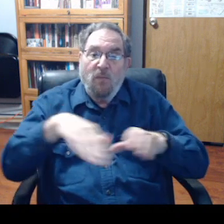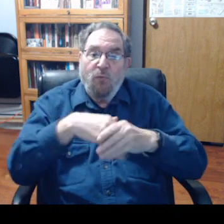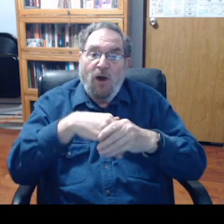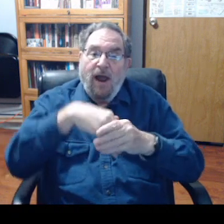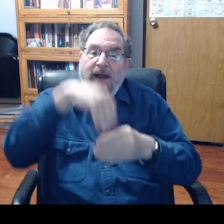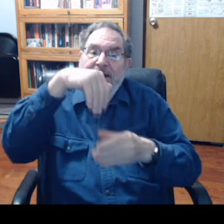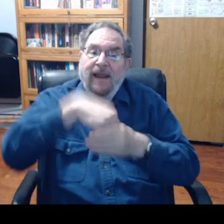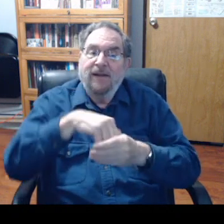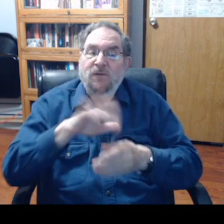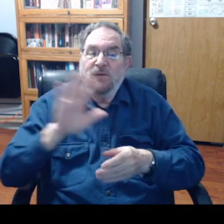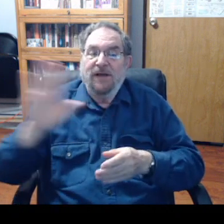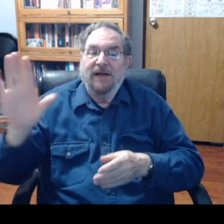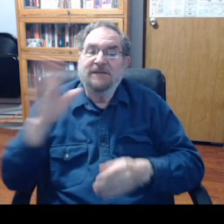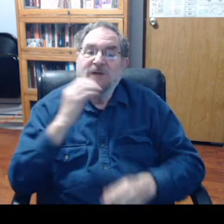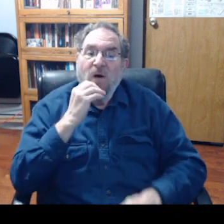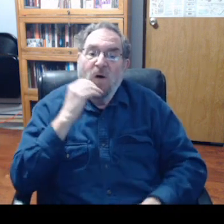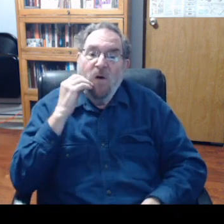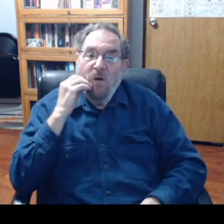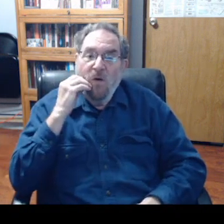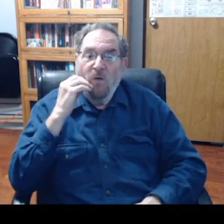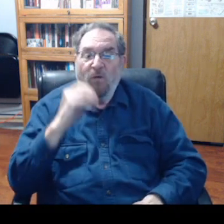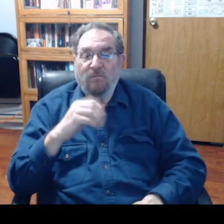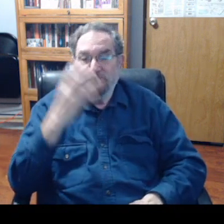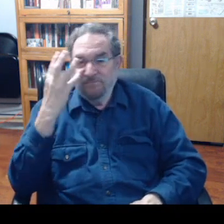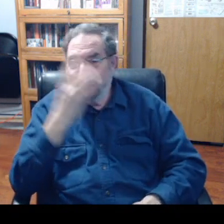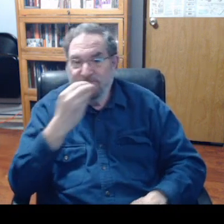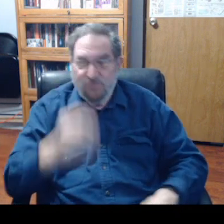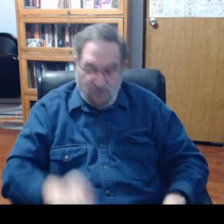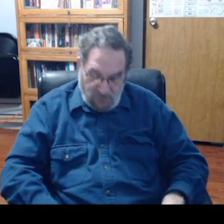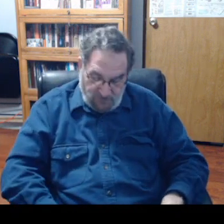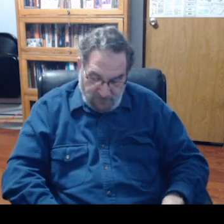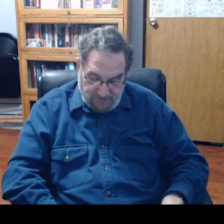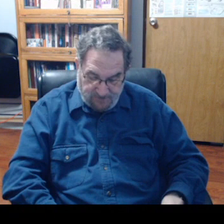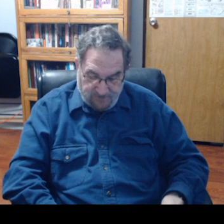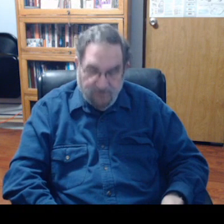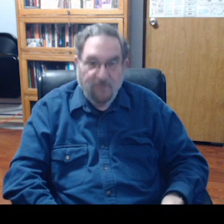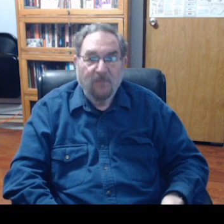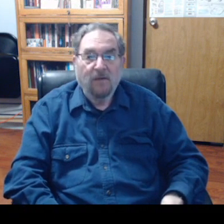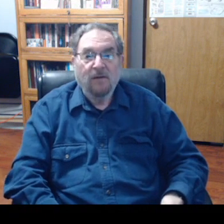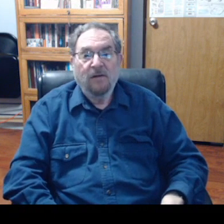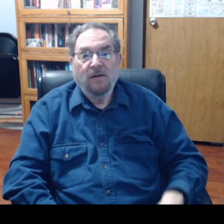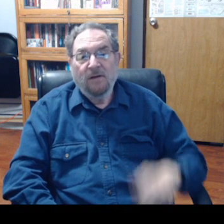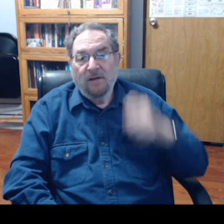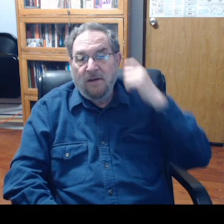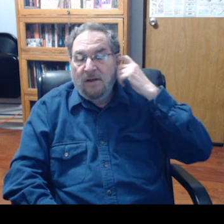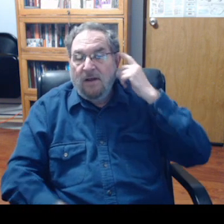the bride into his home. Beautiful.